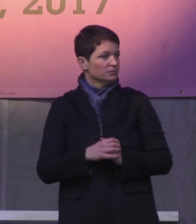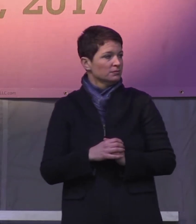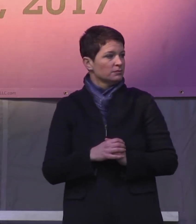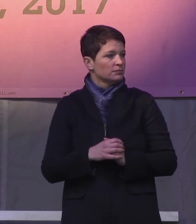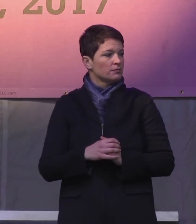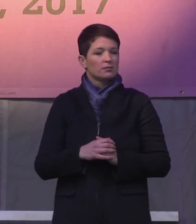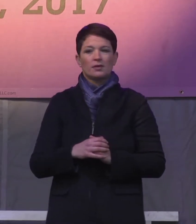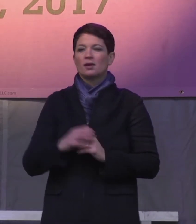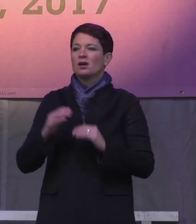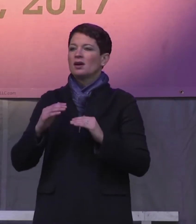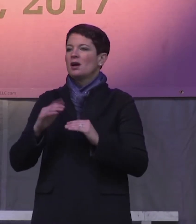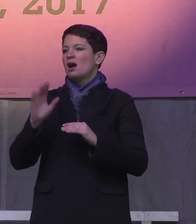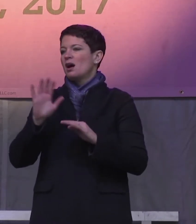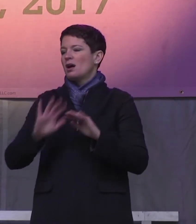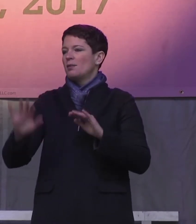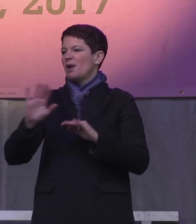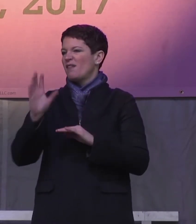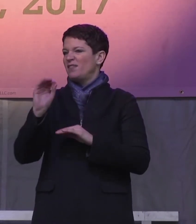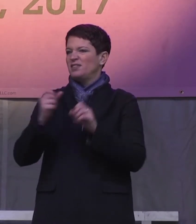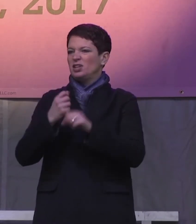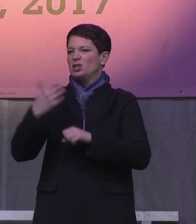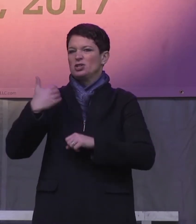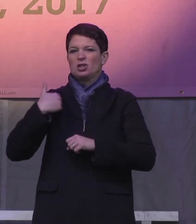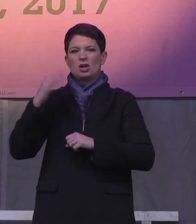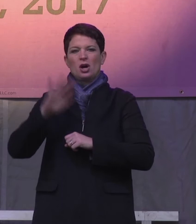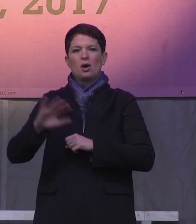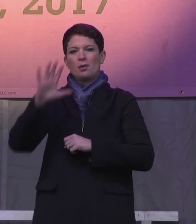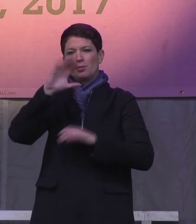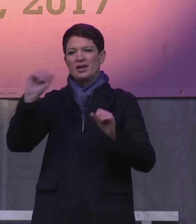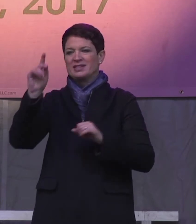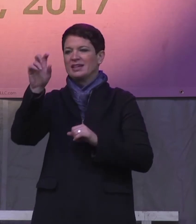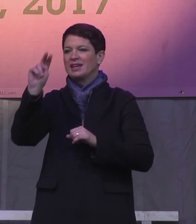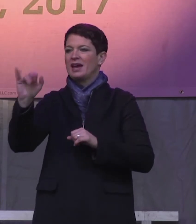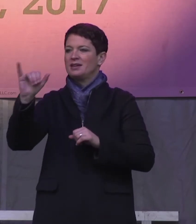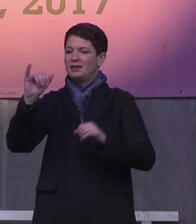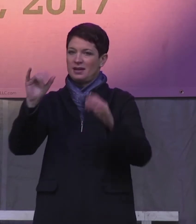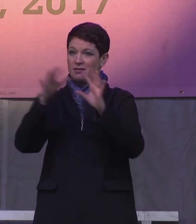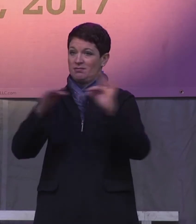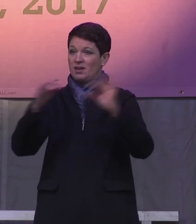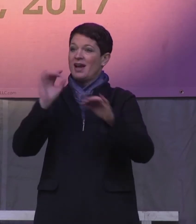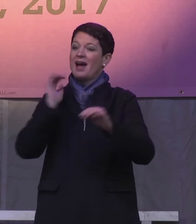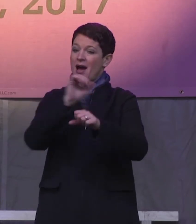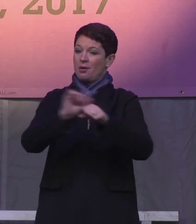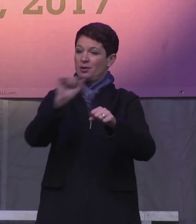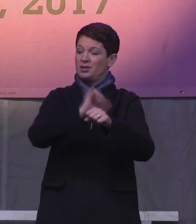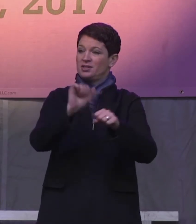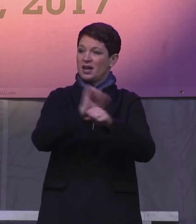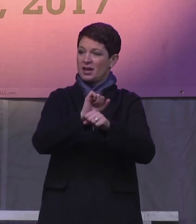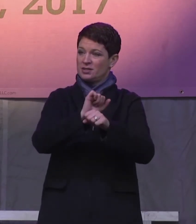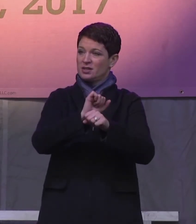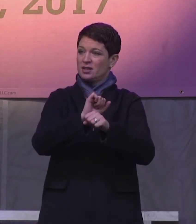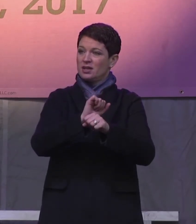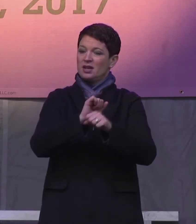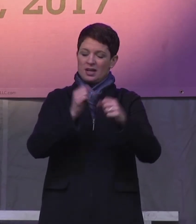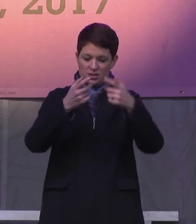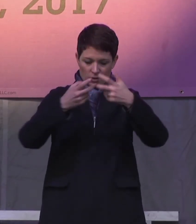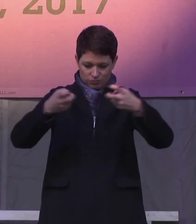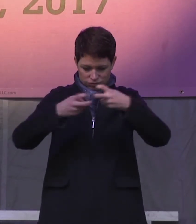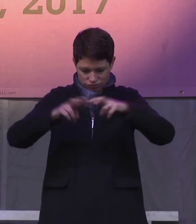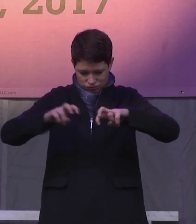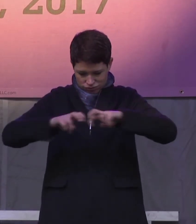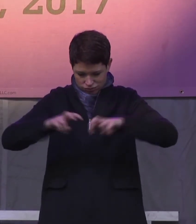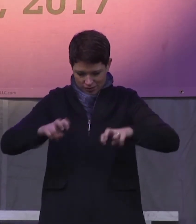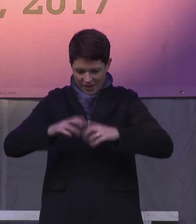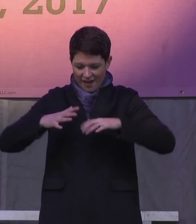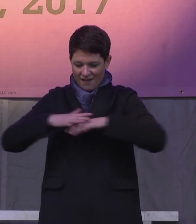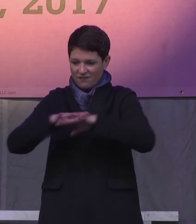A little over a half-century ago, just blocks from here, President Kennedy said that our task is to weave from all of these threads